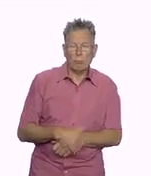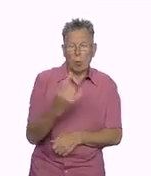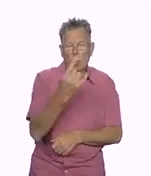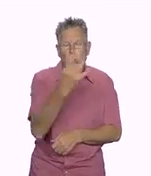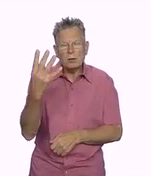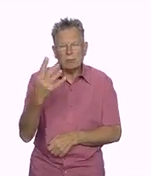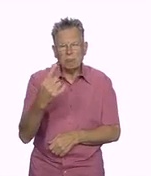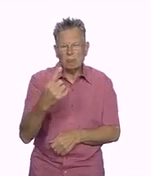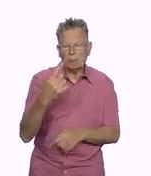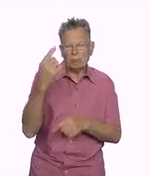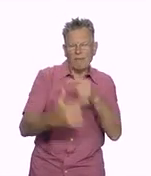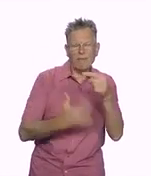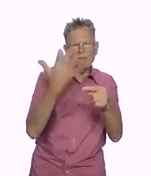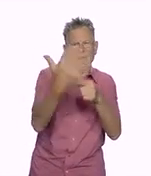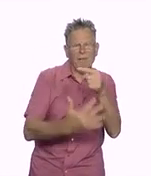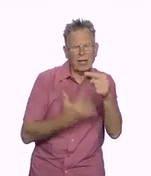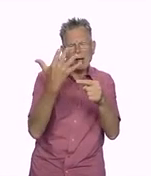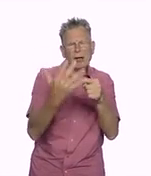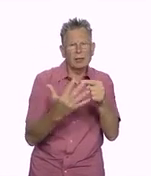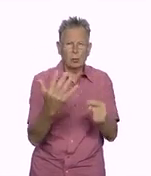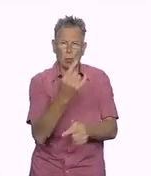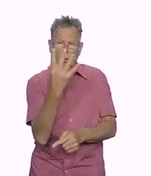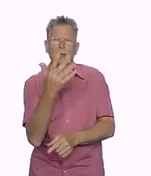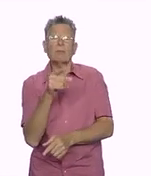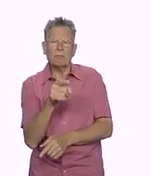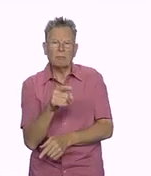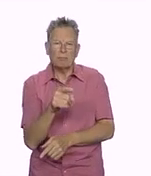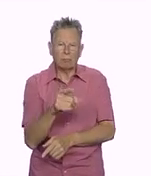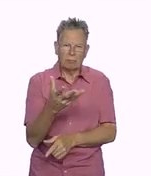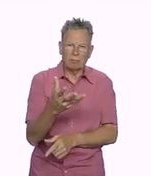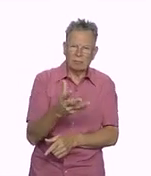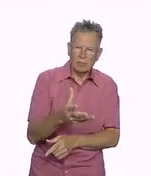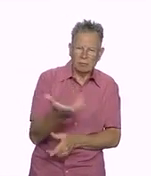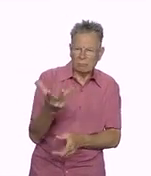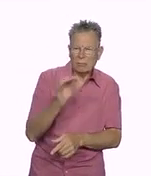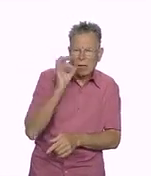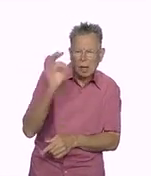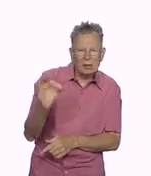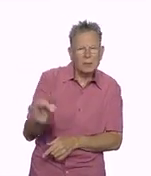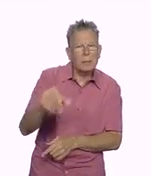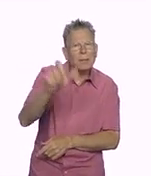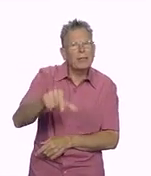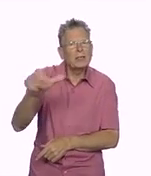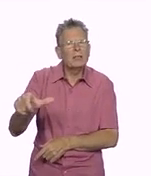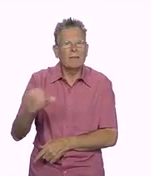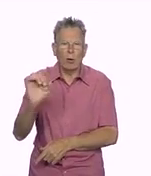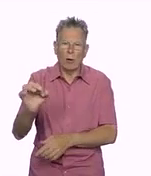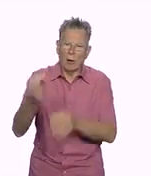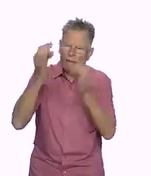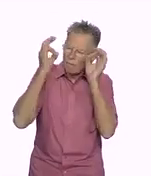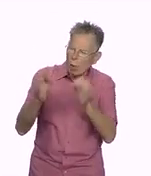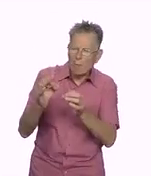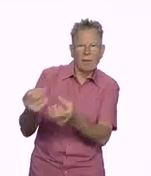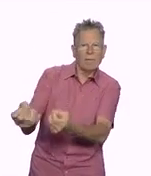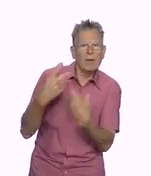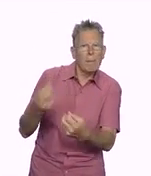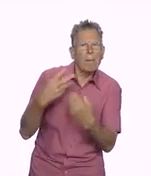At least once every 5 years, they also have to seek formal feedback from their patients. You can help by